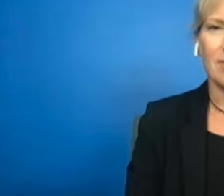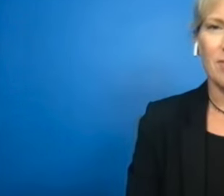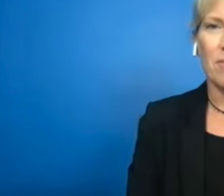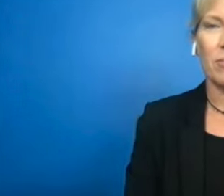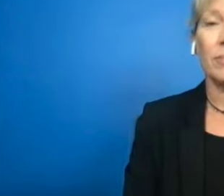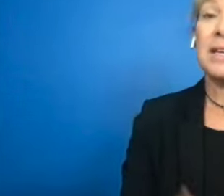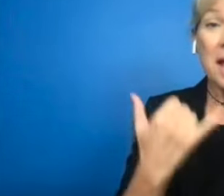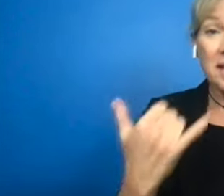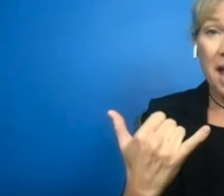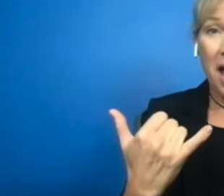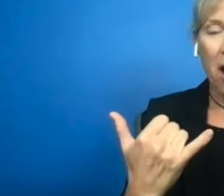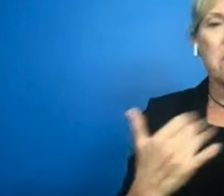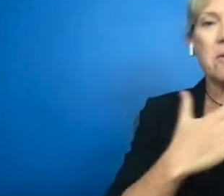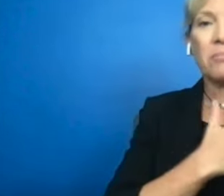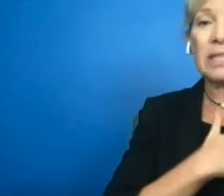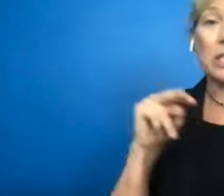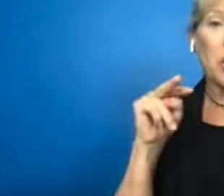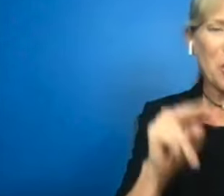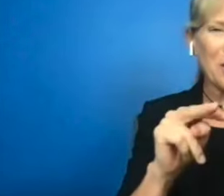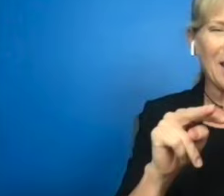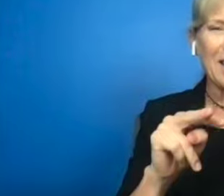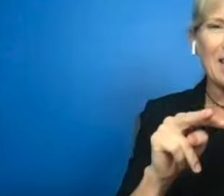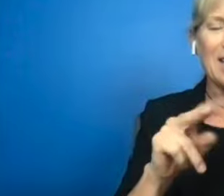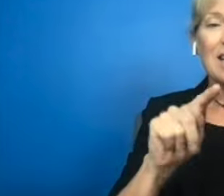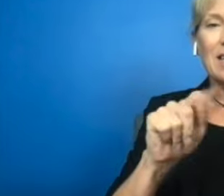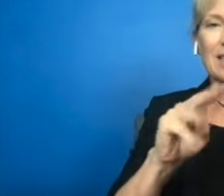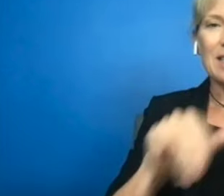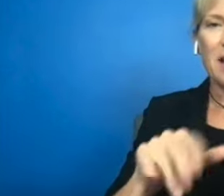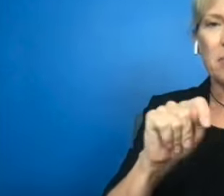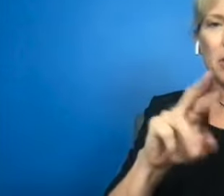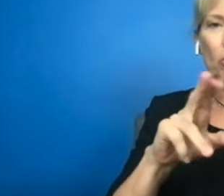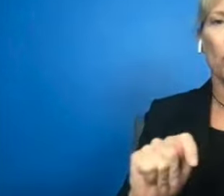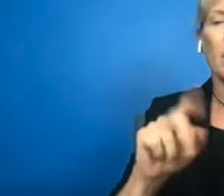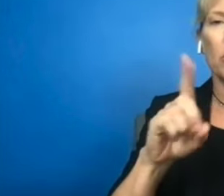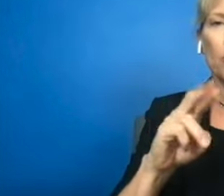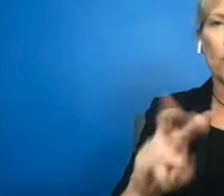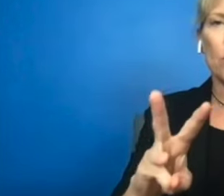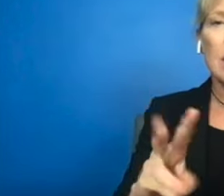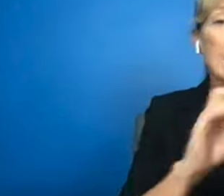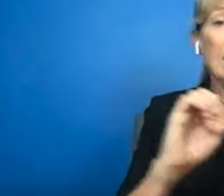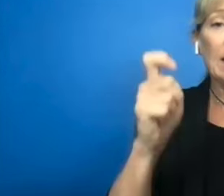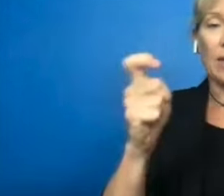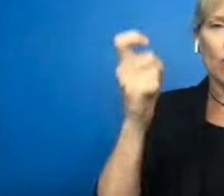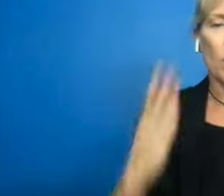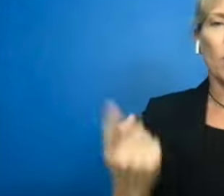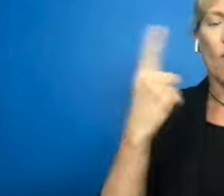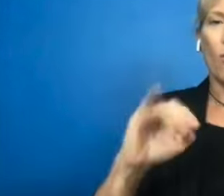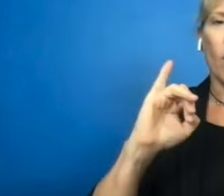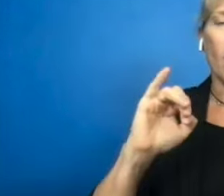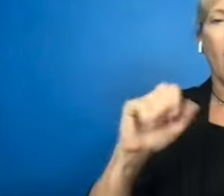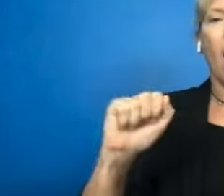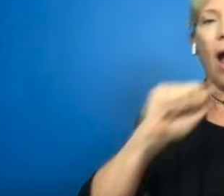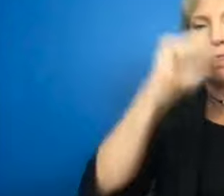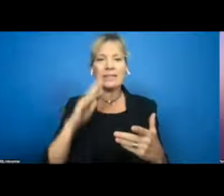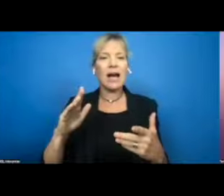And now, please turn your attention to Tami, Truett, Jerue, Executive Director of the Alaska